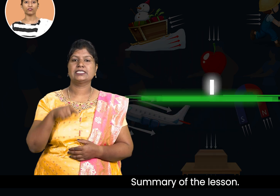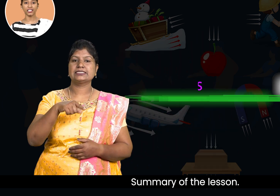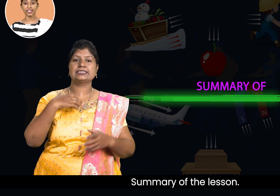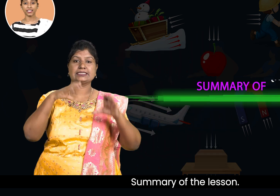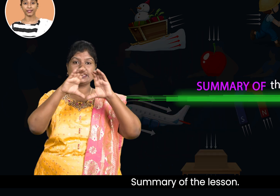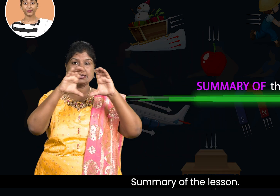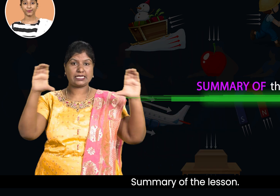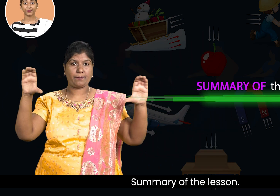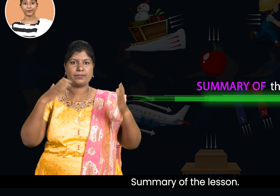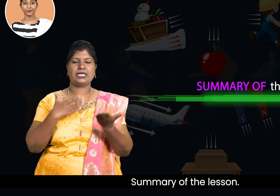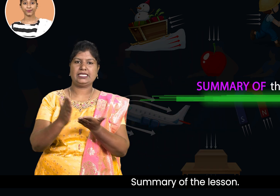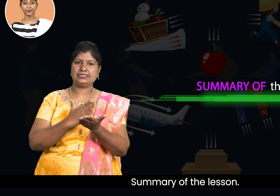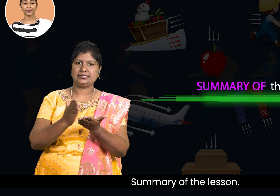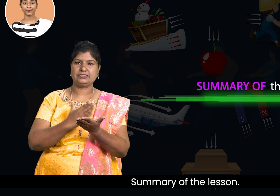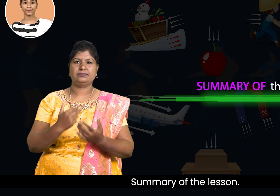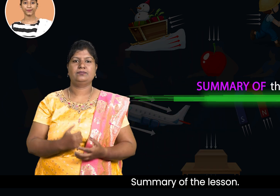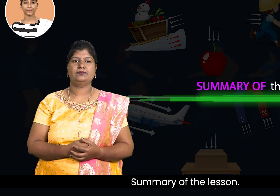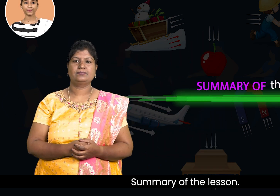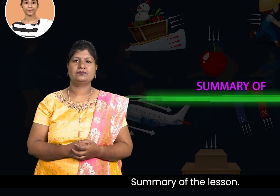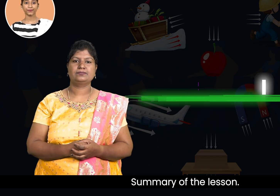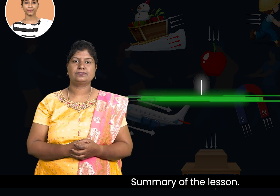Summary of the lesson.